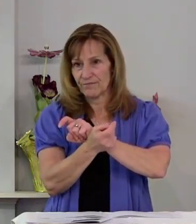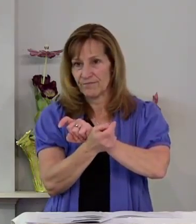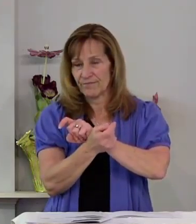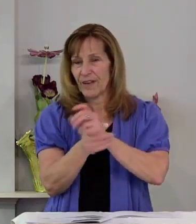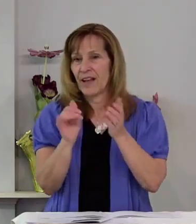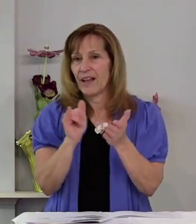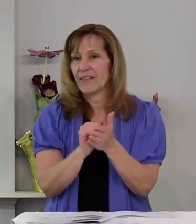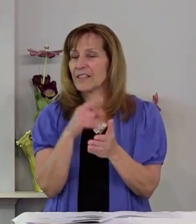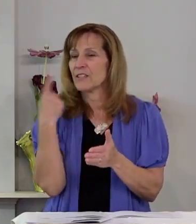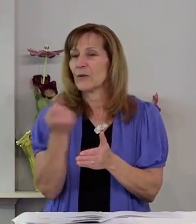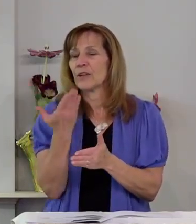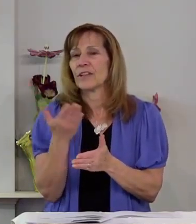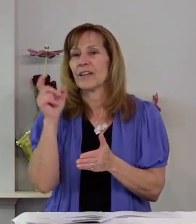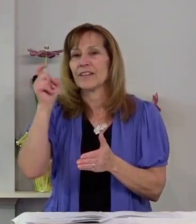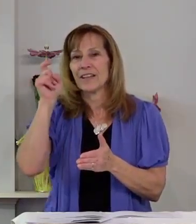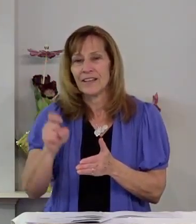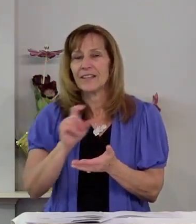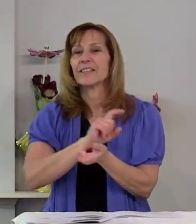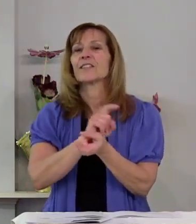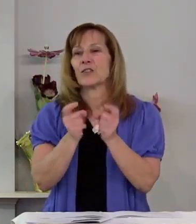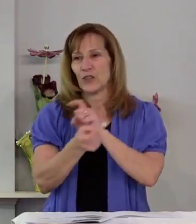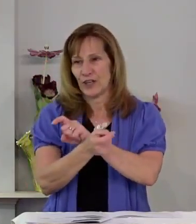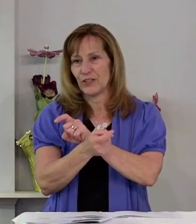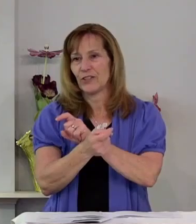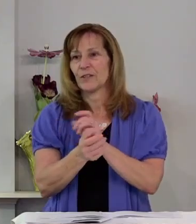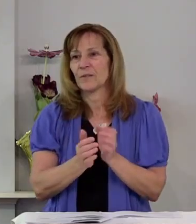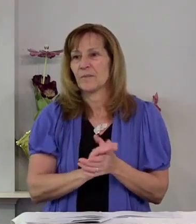and that is the only thing that needs to change.